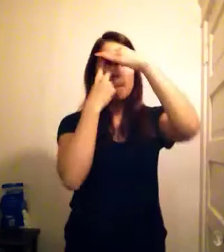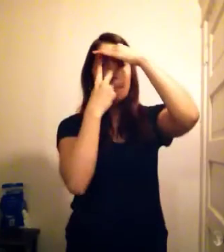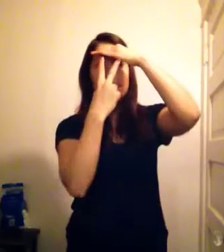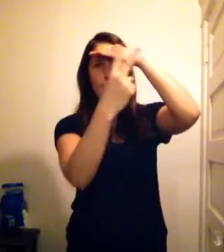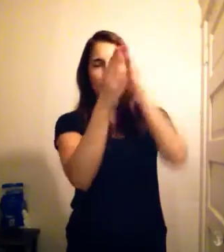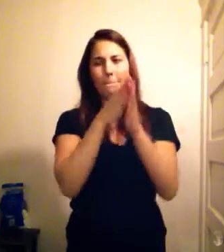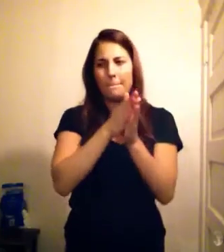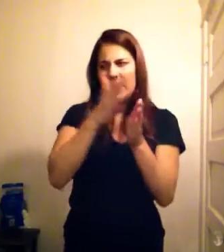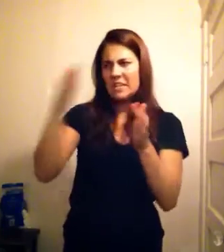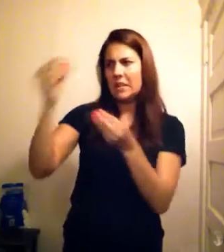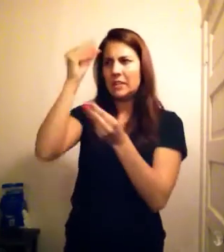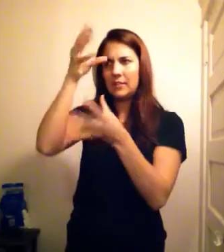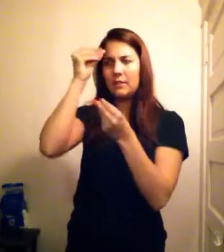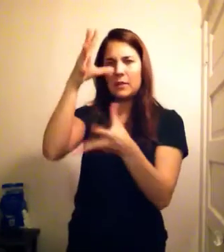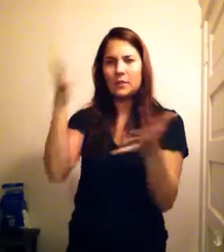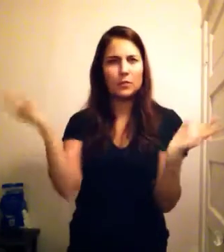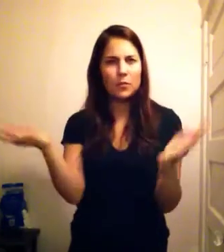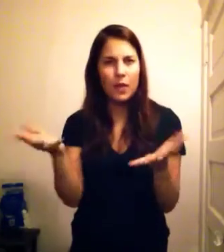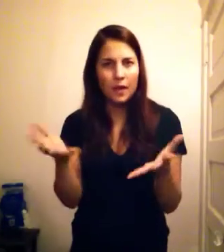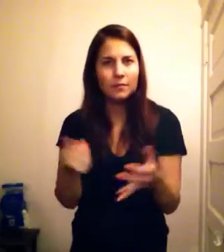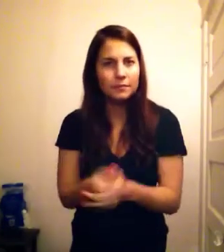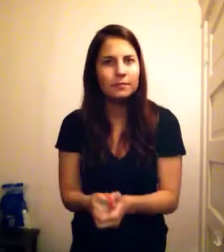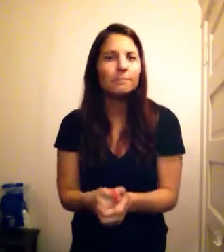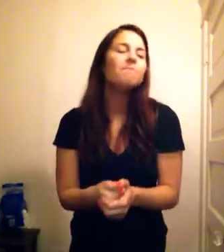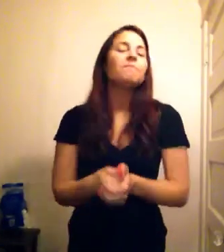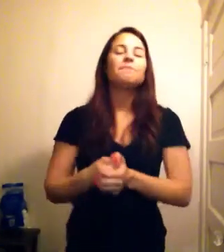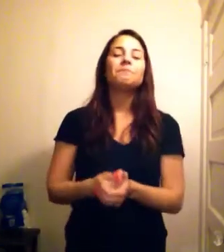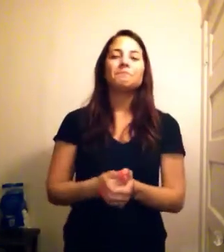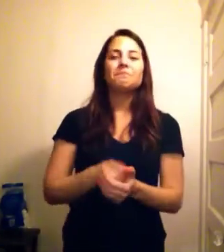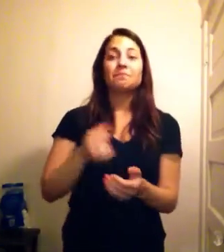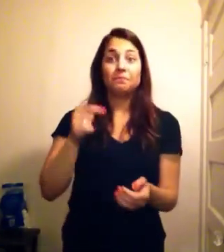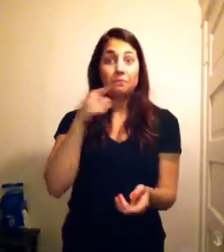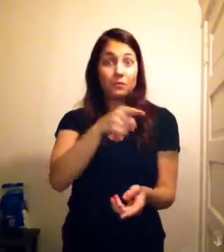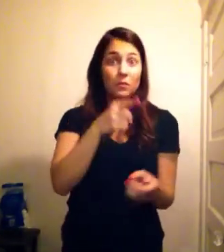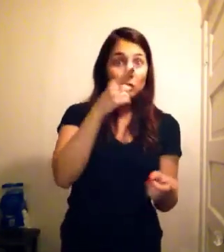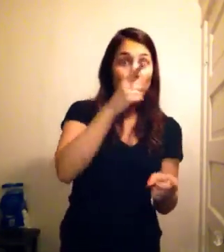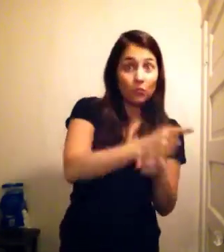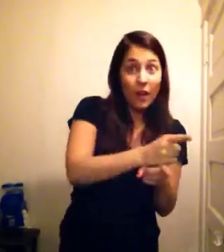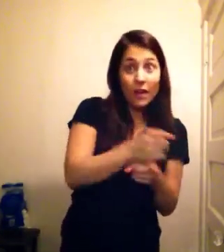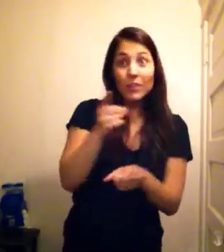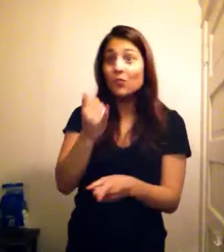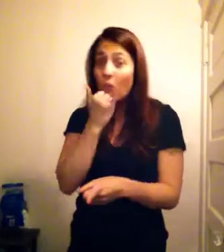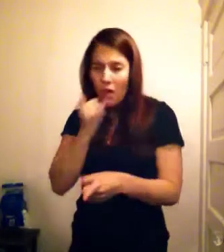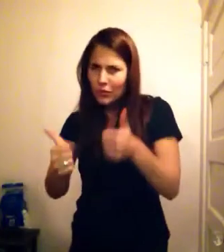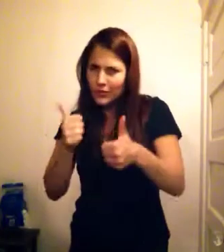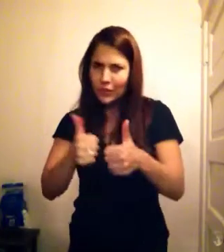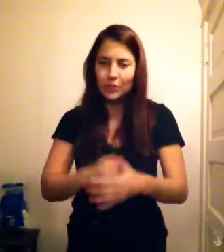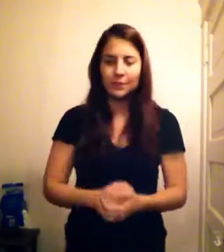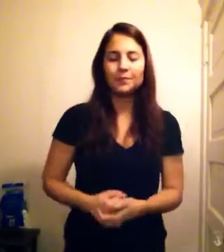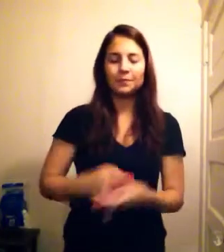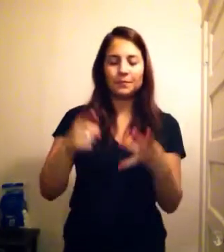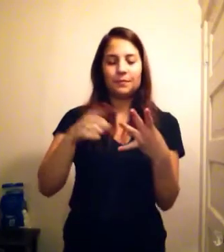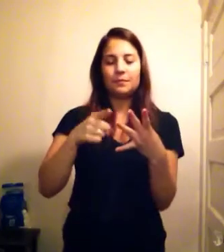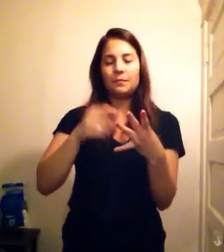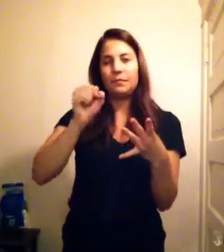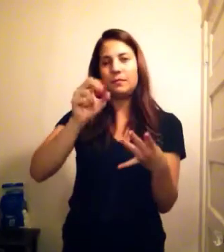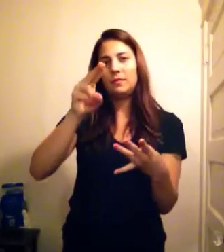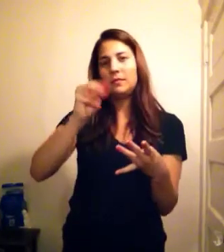in their writing. Then confirm if you were right or not. The third step is to see if you can summarize the gist of an article